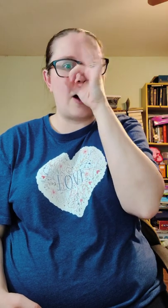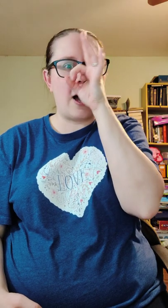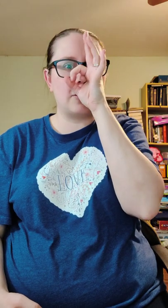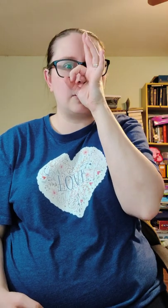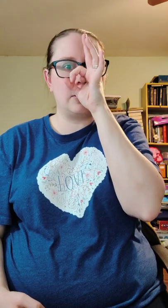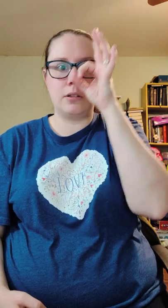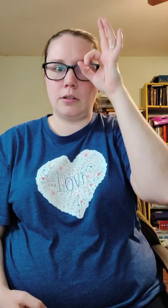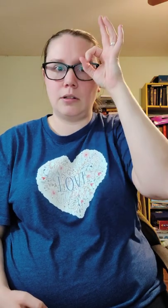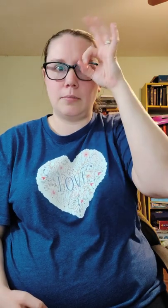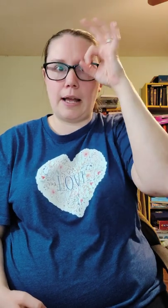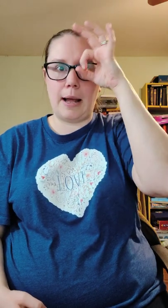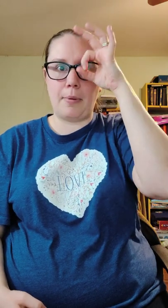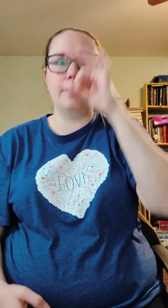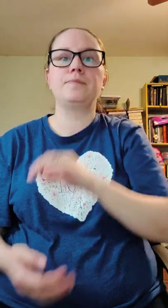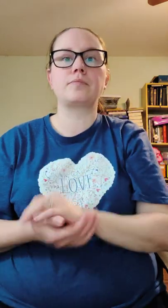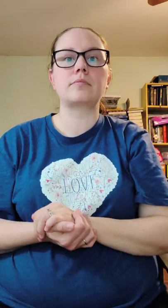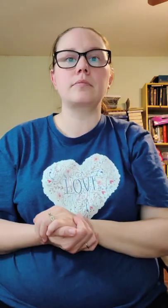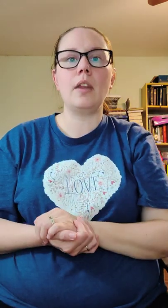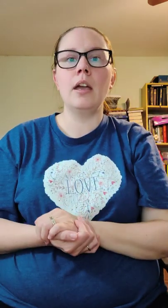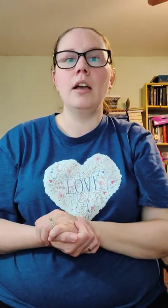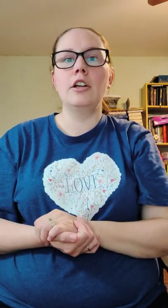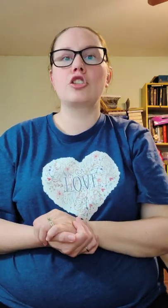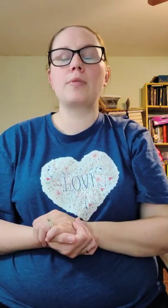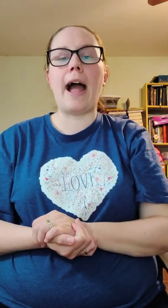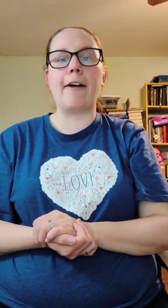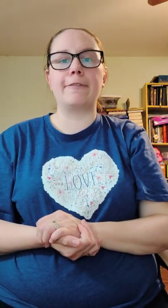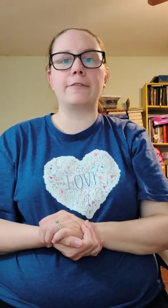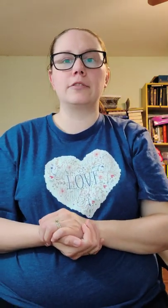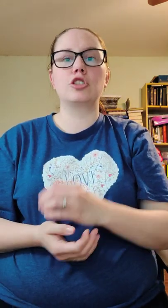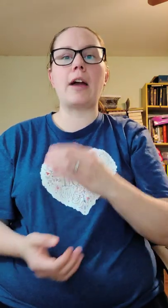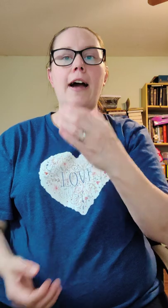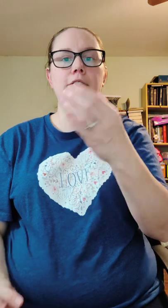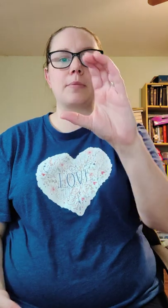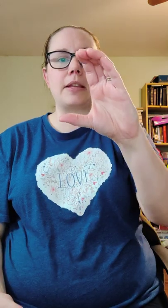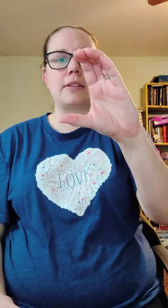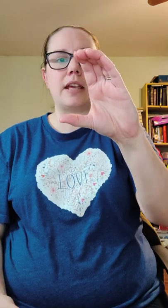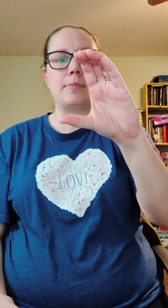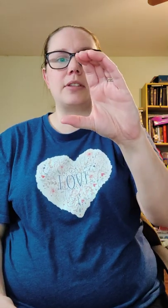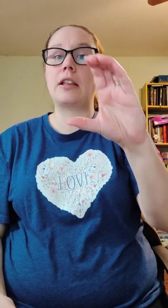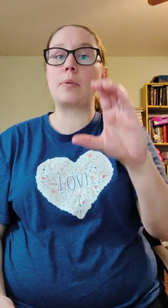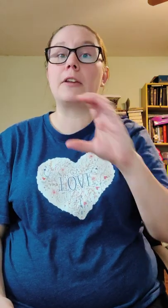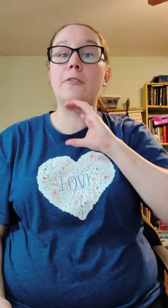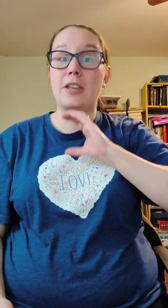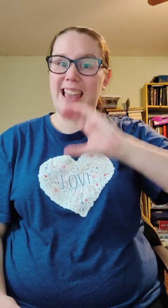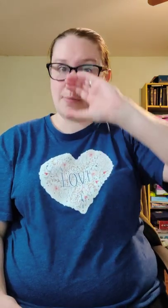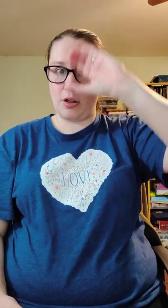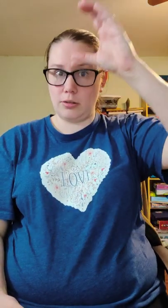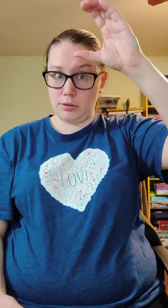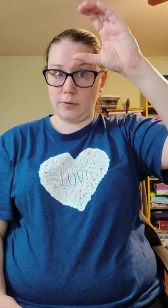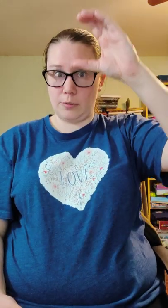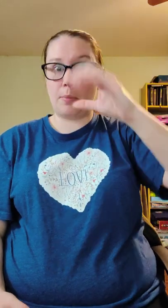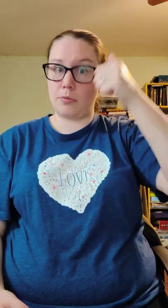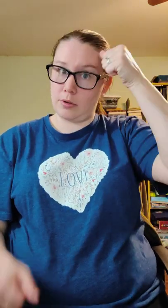Fox. Pineapple. Giraffe. Giraffe. So, you're make the same seed like we did for camel. If you remember